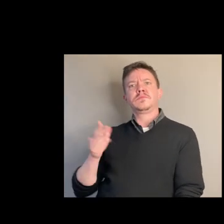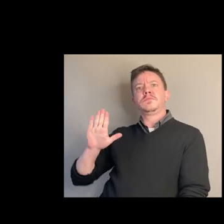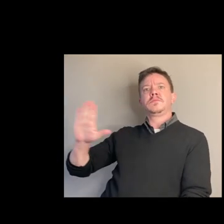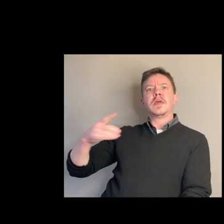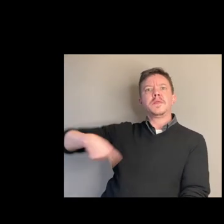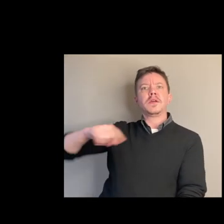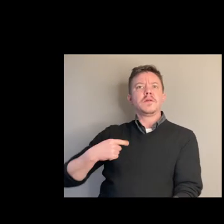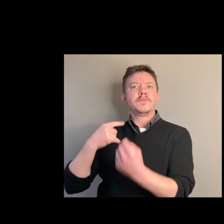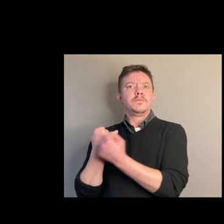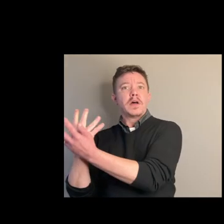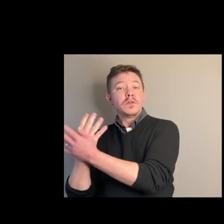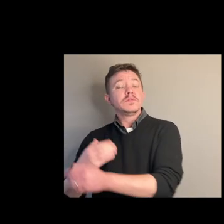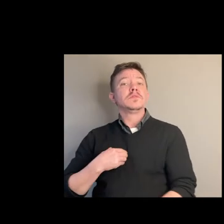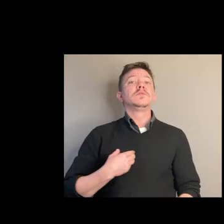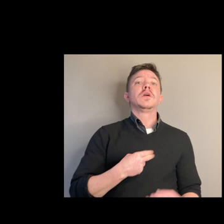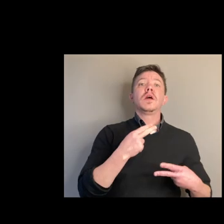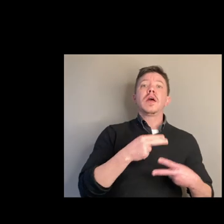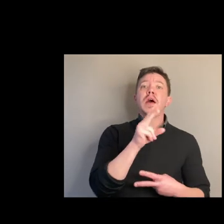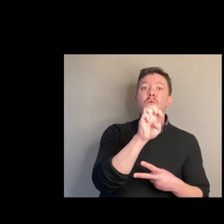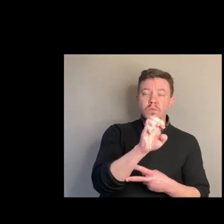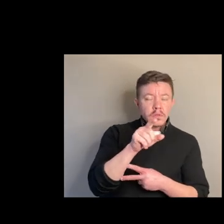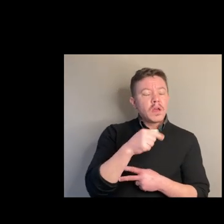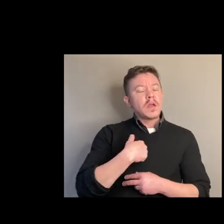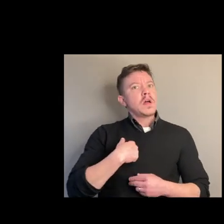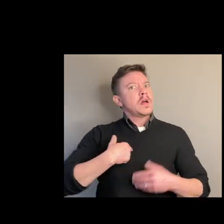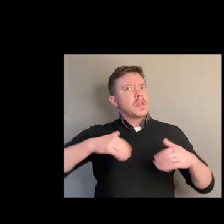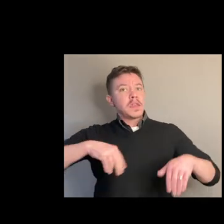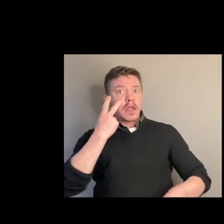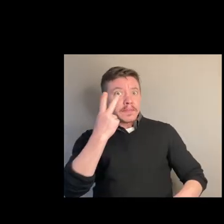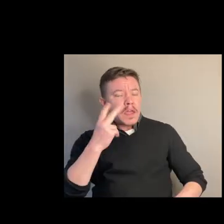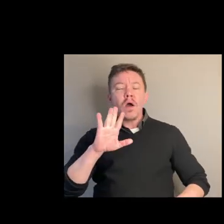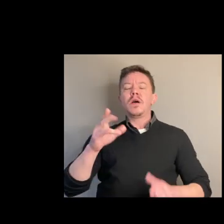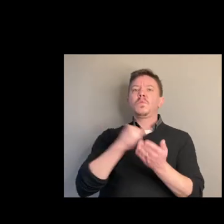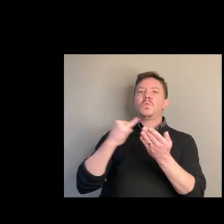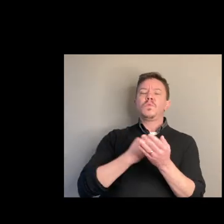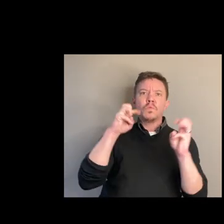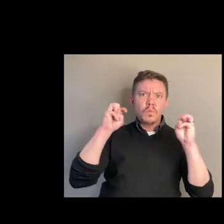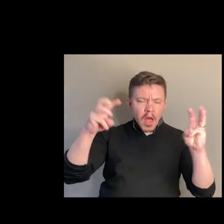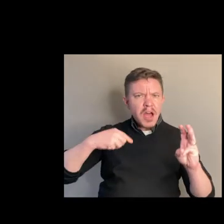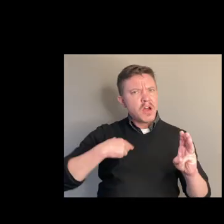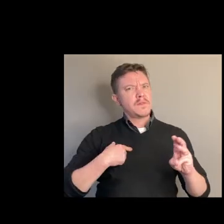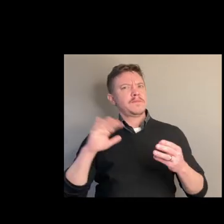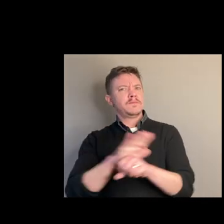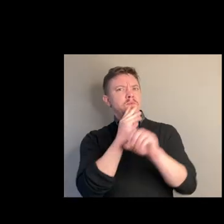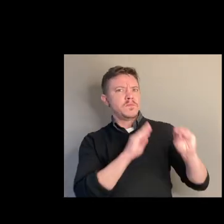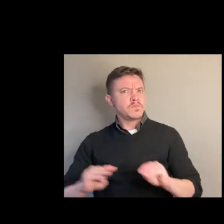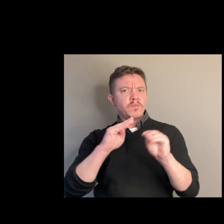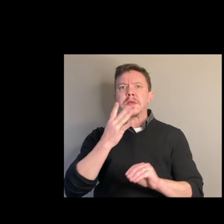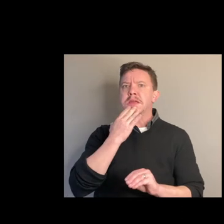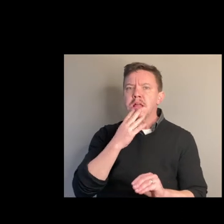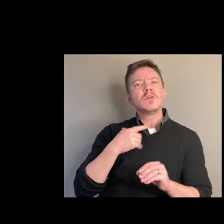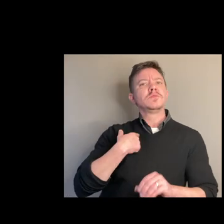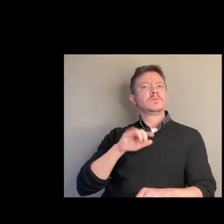who don't know Oscar Howe are in for a treat. His paintings are full of color, movement, and express his commitment to representing